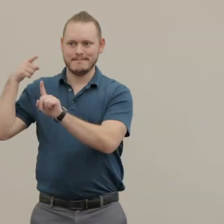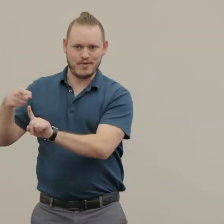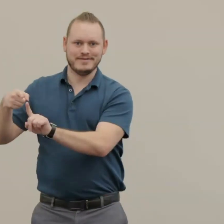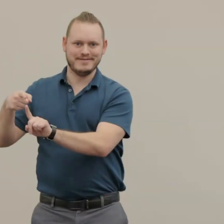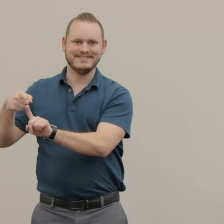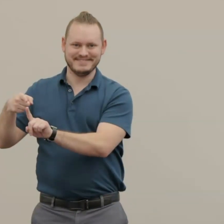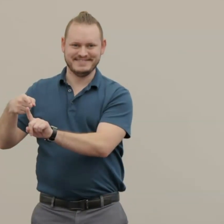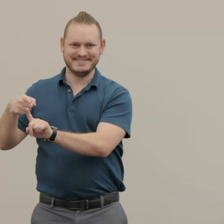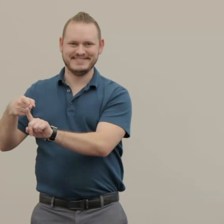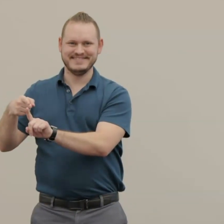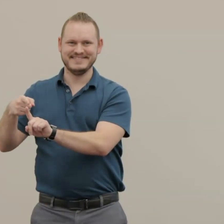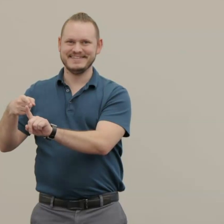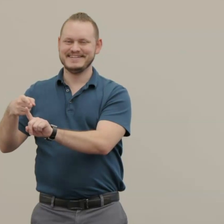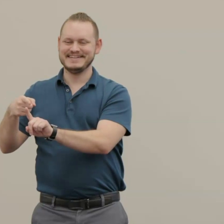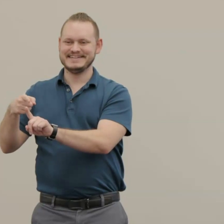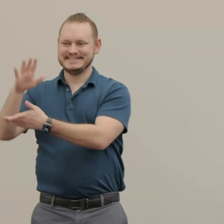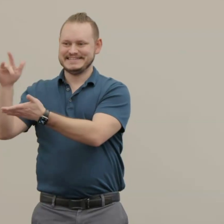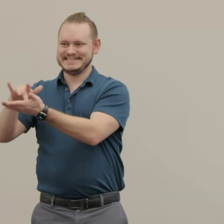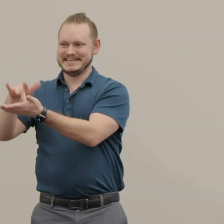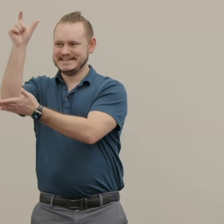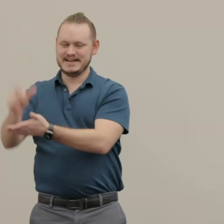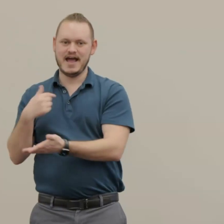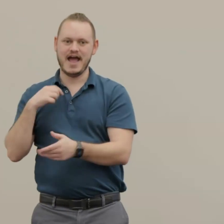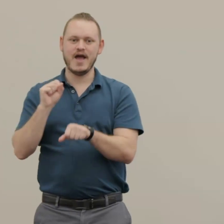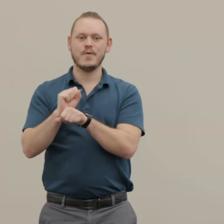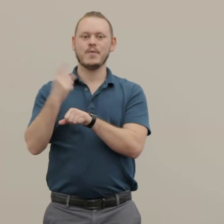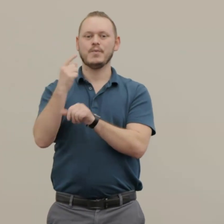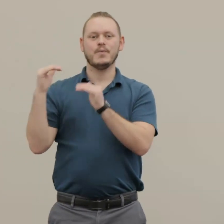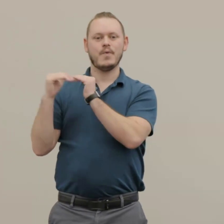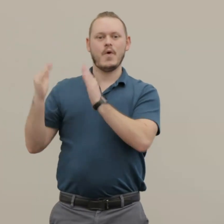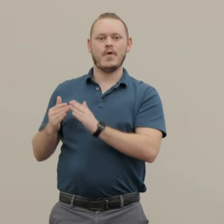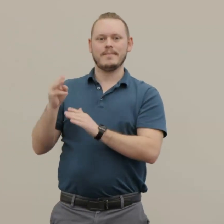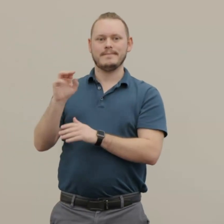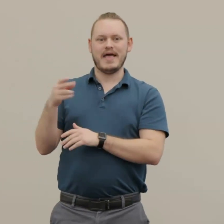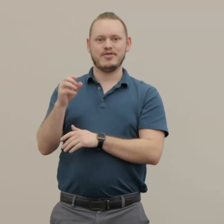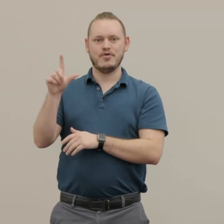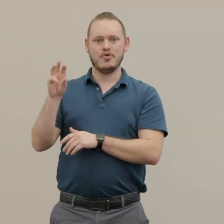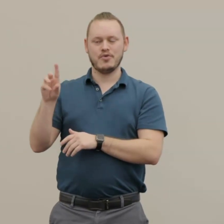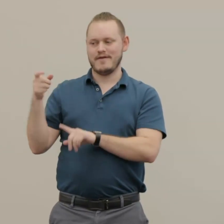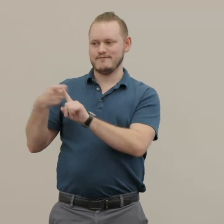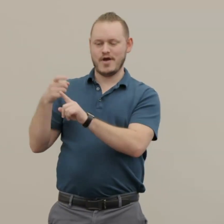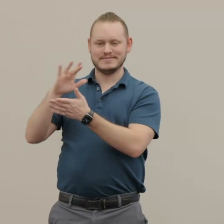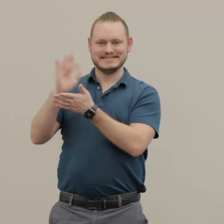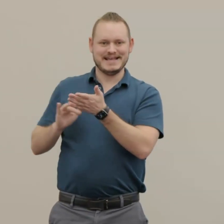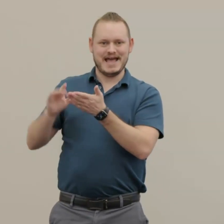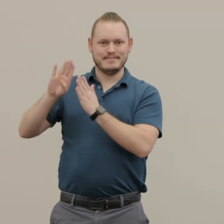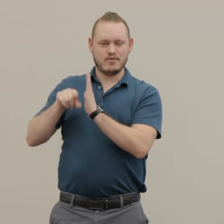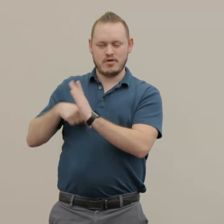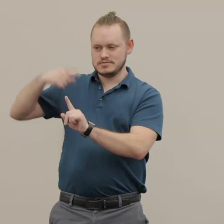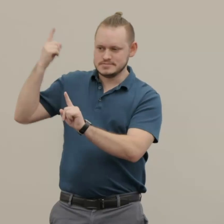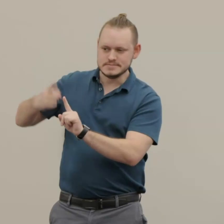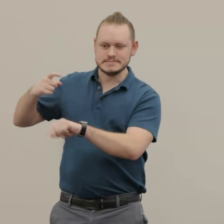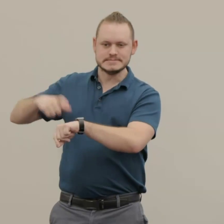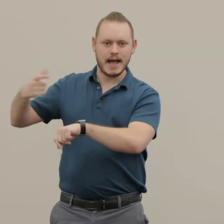point. And I work with a colleague, Matthew Lucan, who comes from a design background, and he scolds me every time